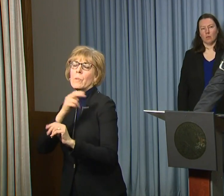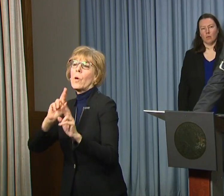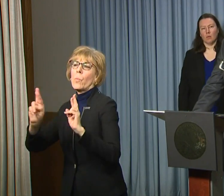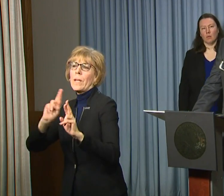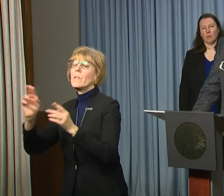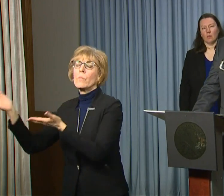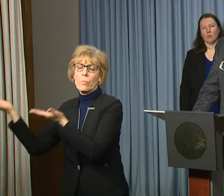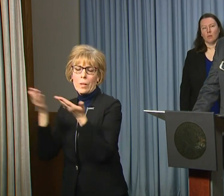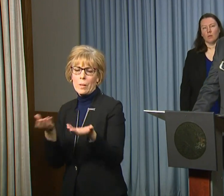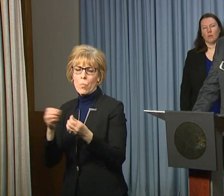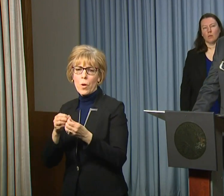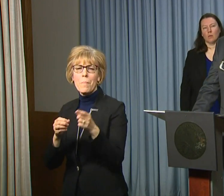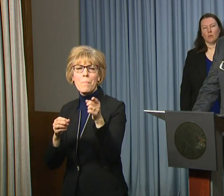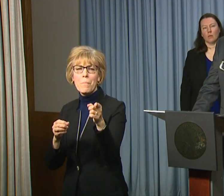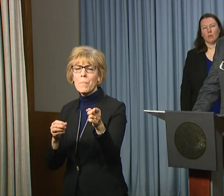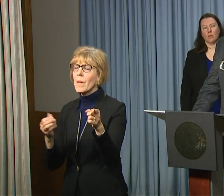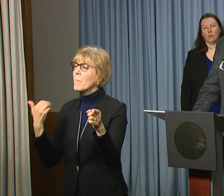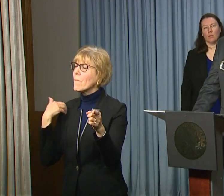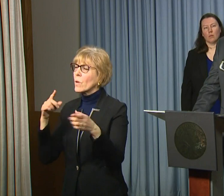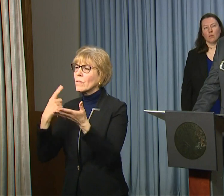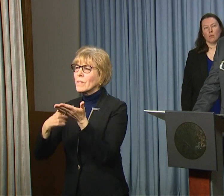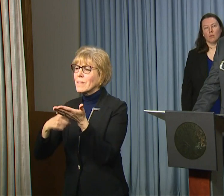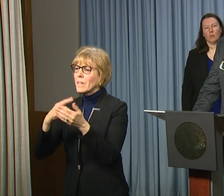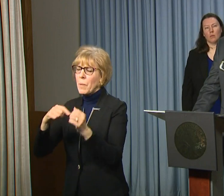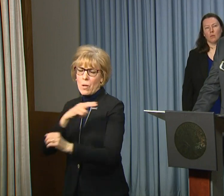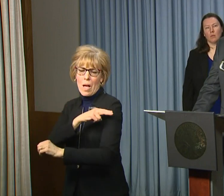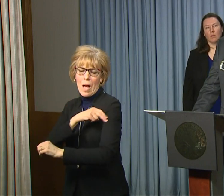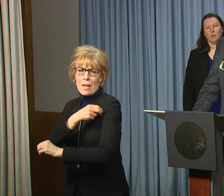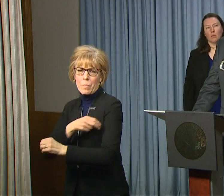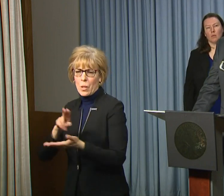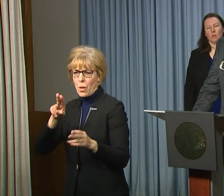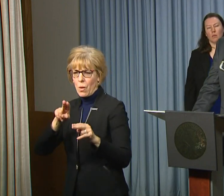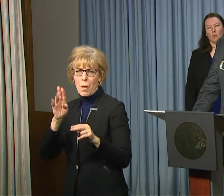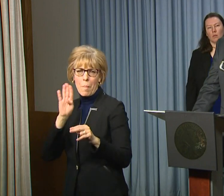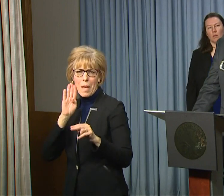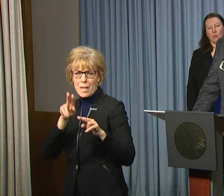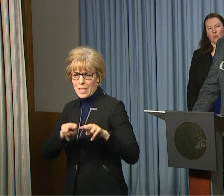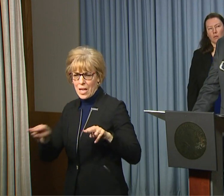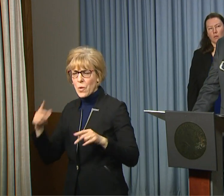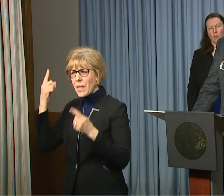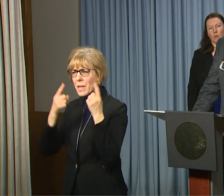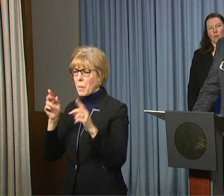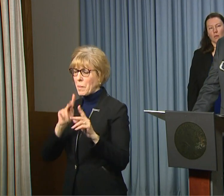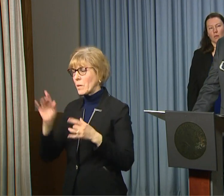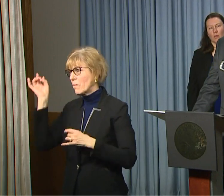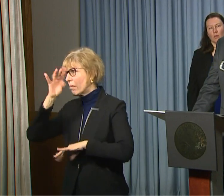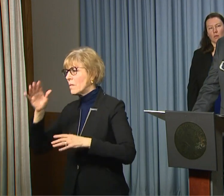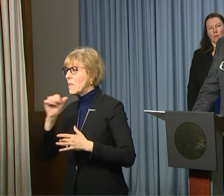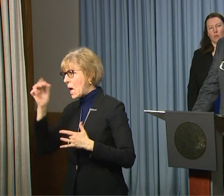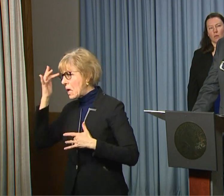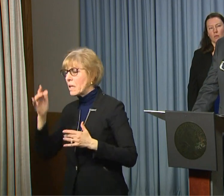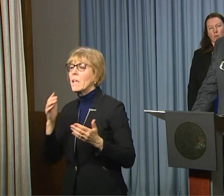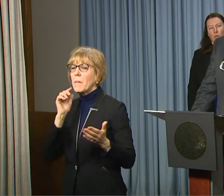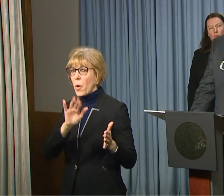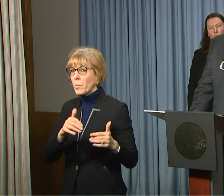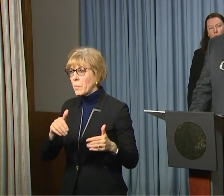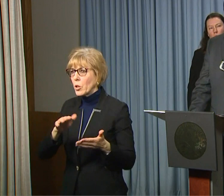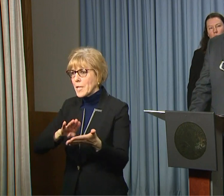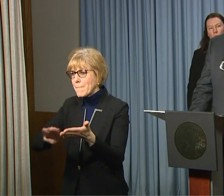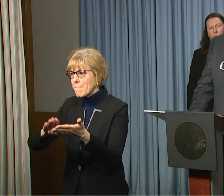Mm-hmm. Have you discussed the idea of maybe clearing out patients that are not critically ill to make room for potential cases